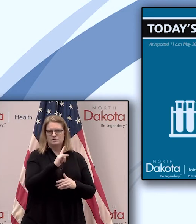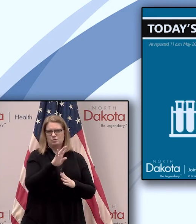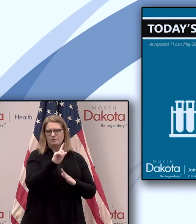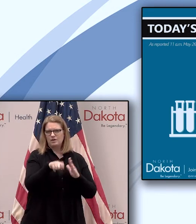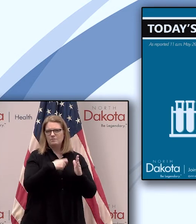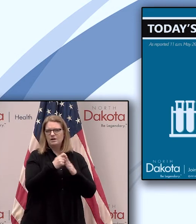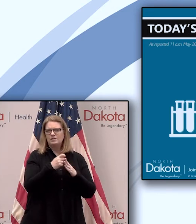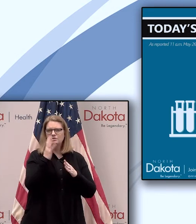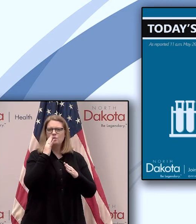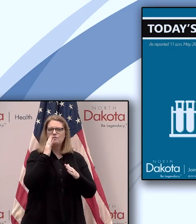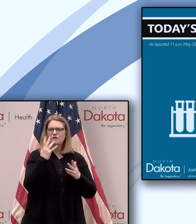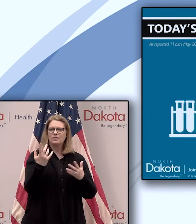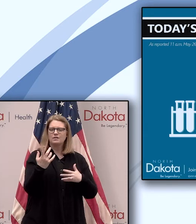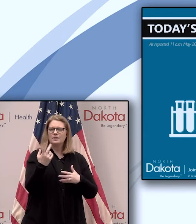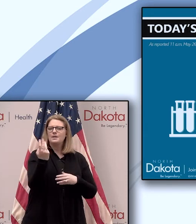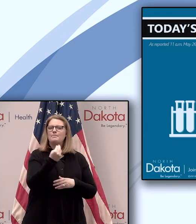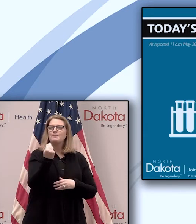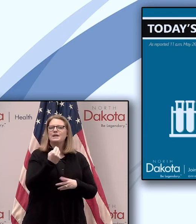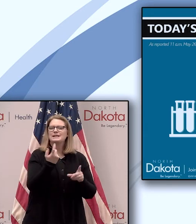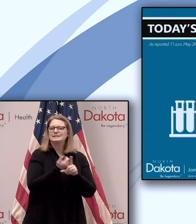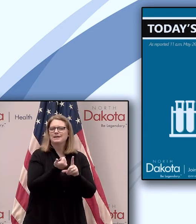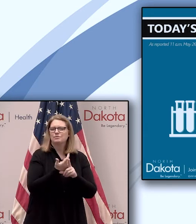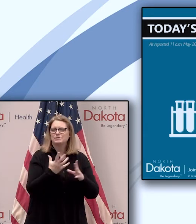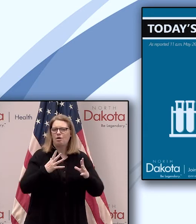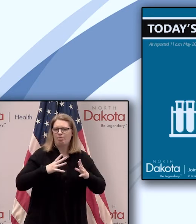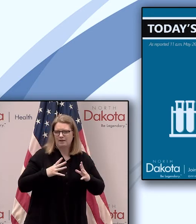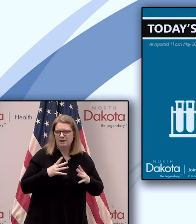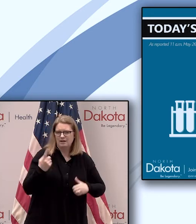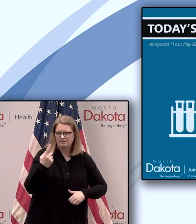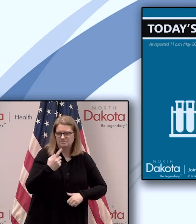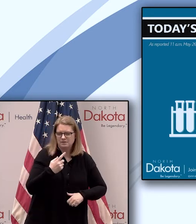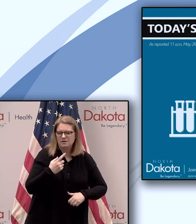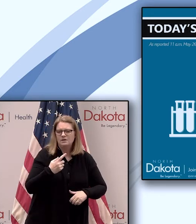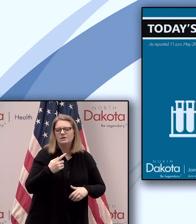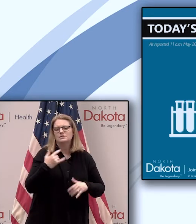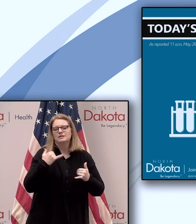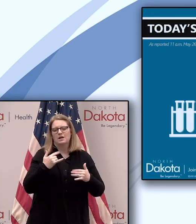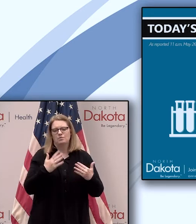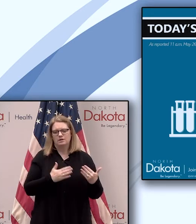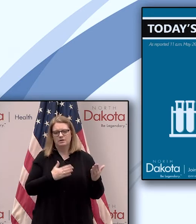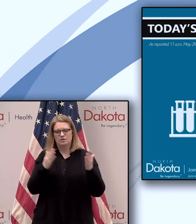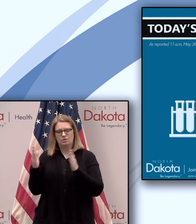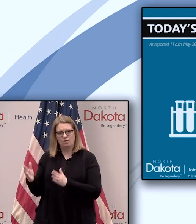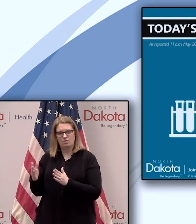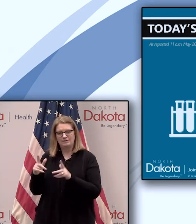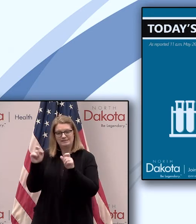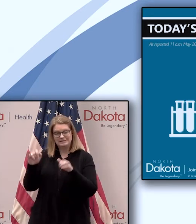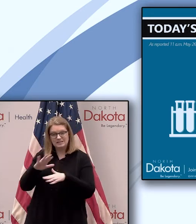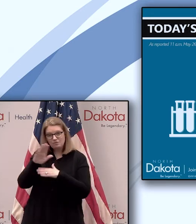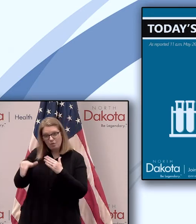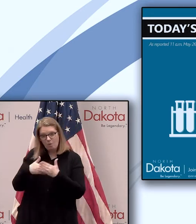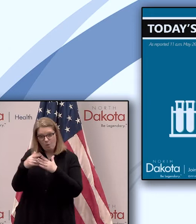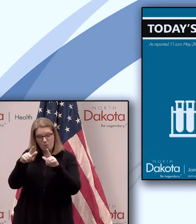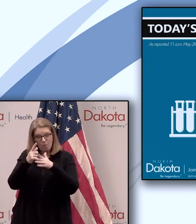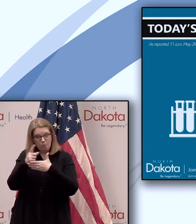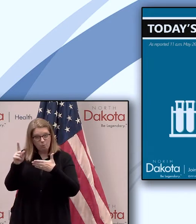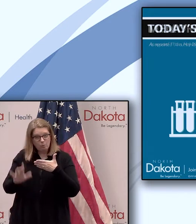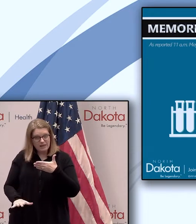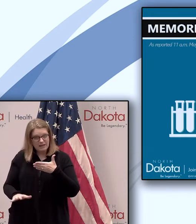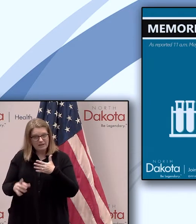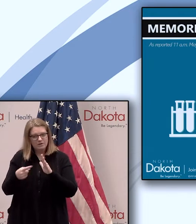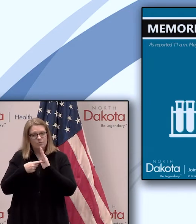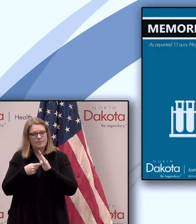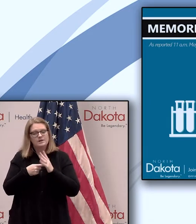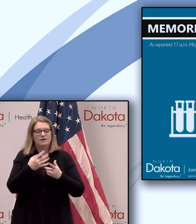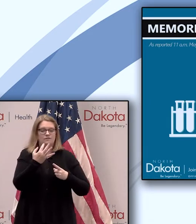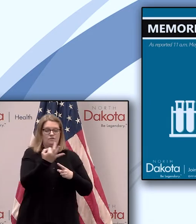for the holiday Monday. What I would like to jump to is just take a look at the tests for the whole weekend. So this would represent